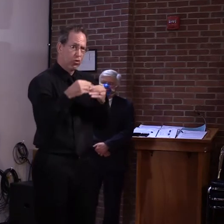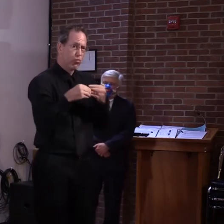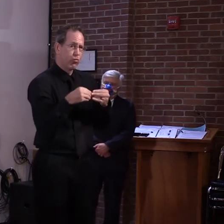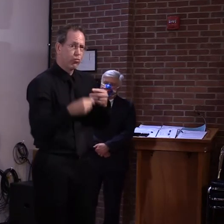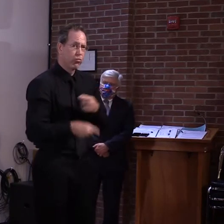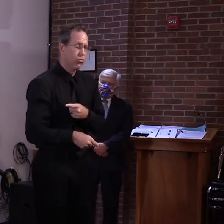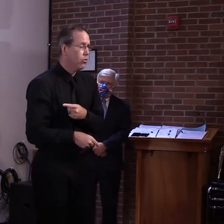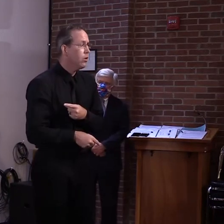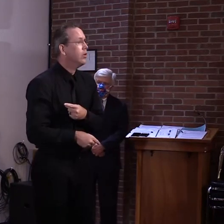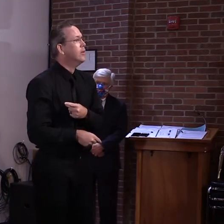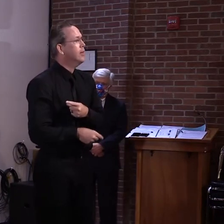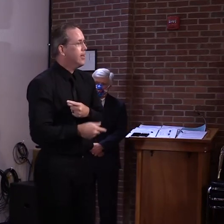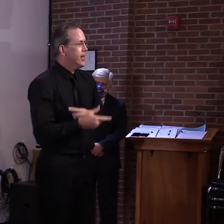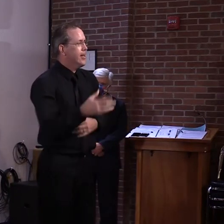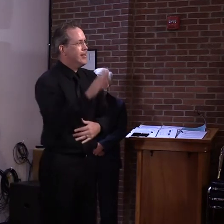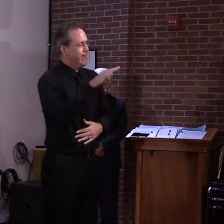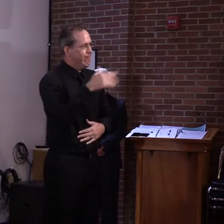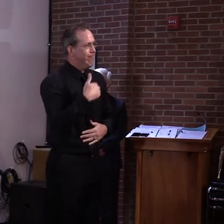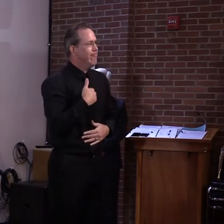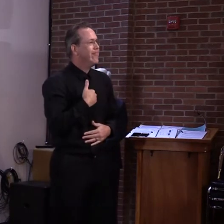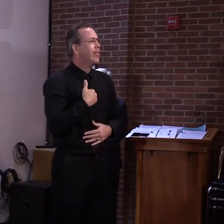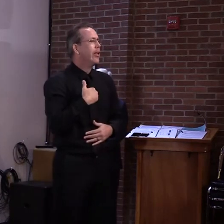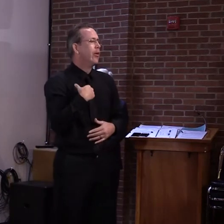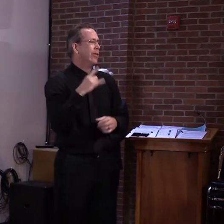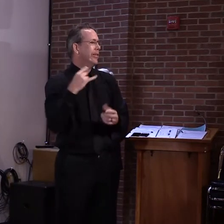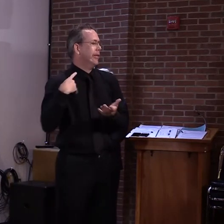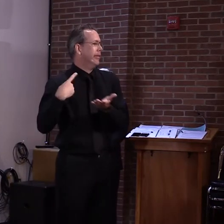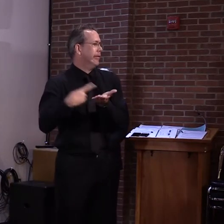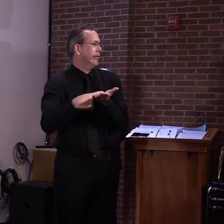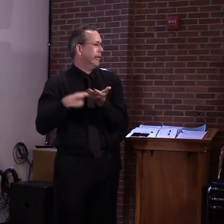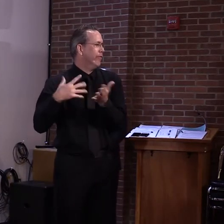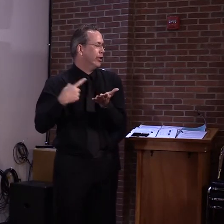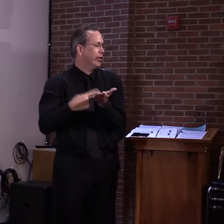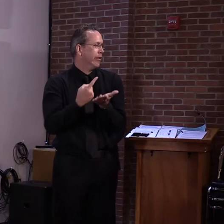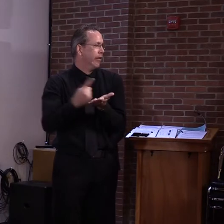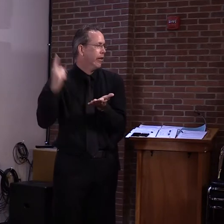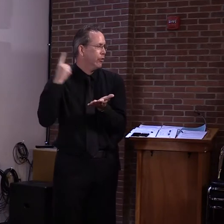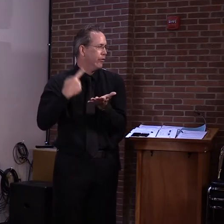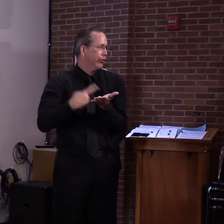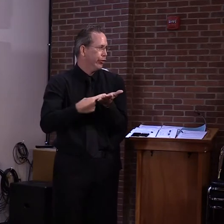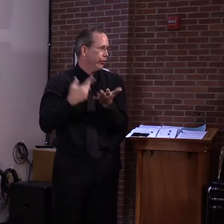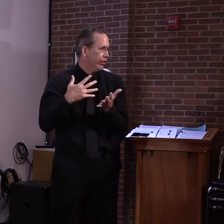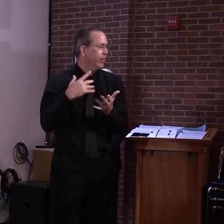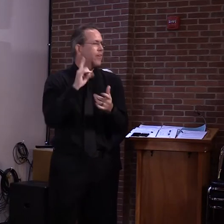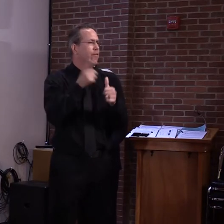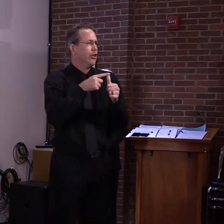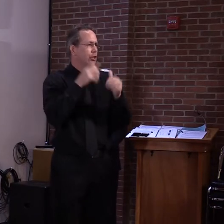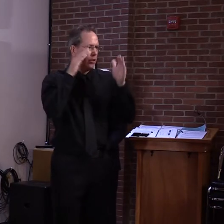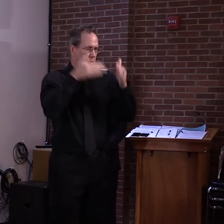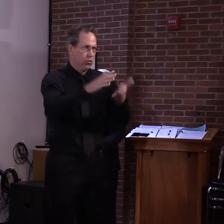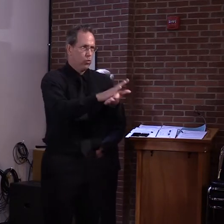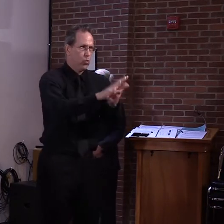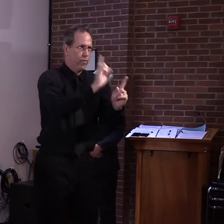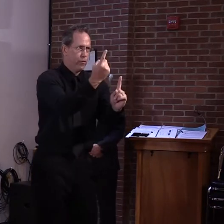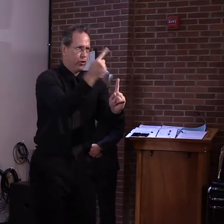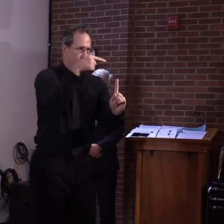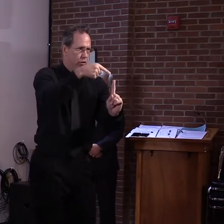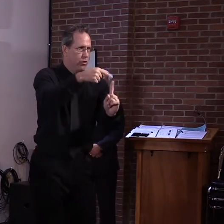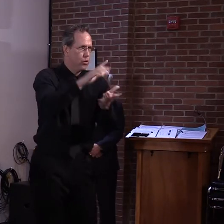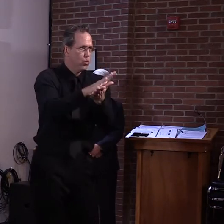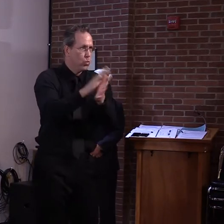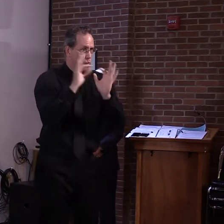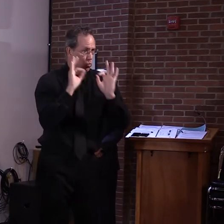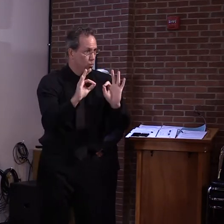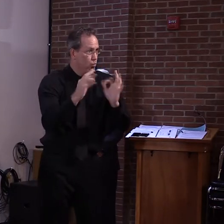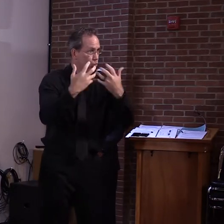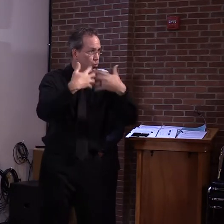from the college and university's perspective, as well as the K through 12, and do so successfully. And if we get through this successfully over